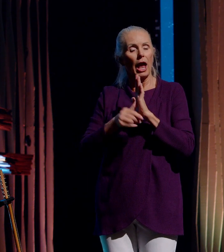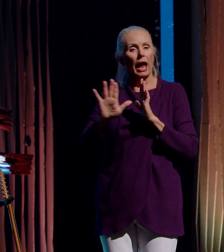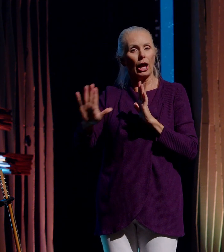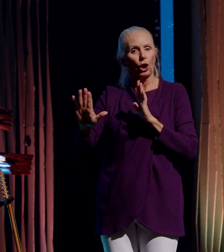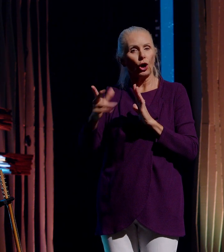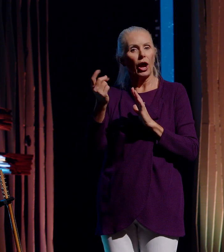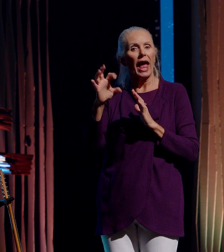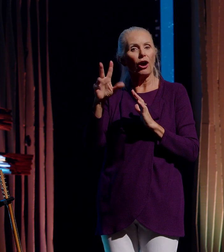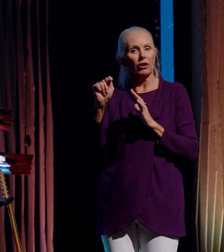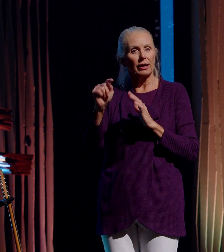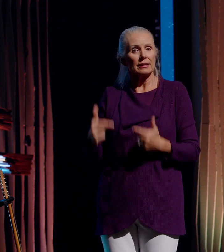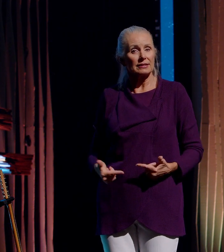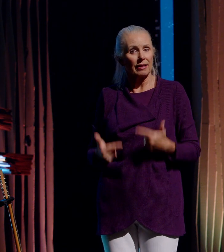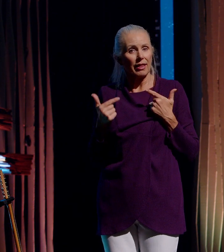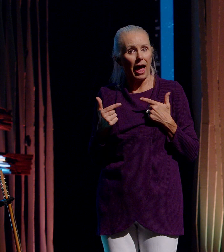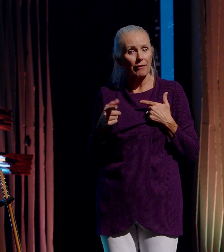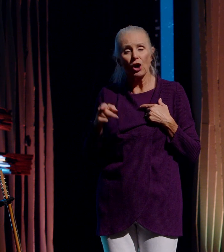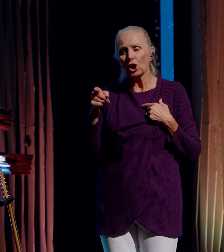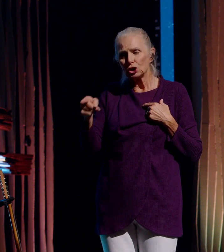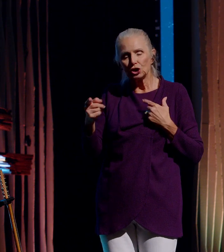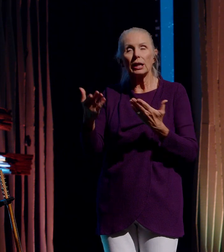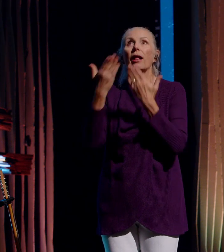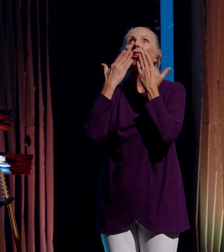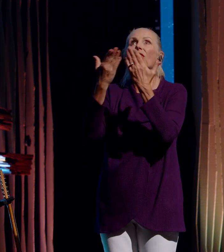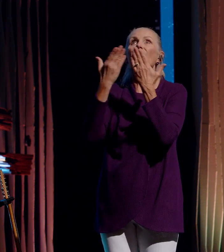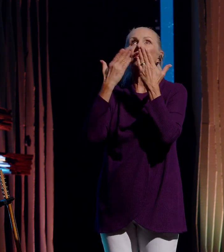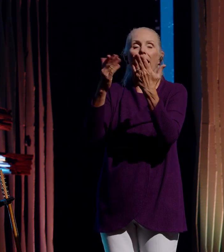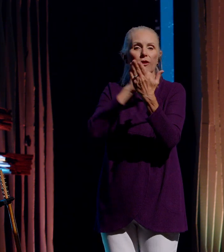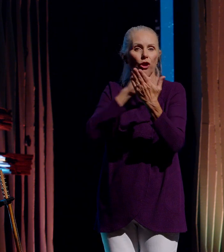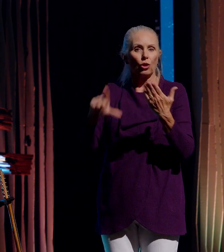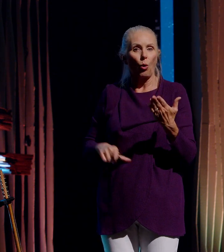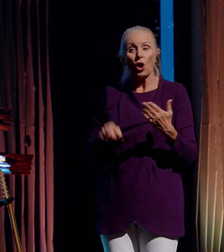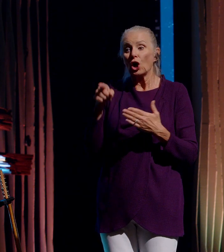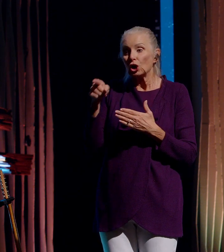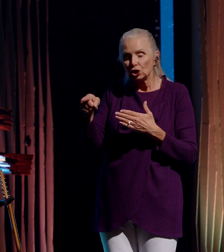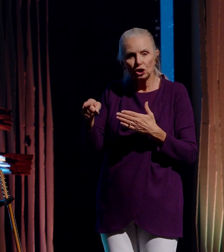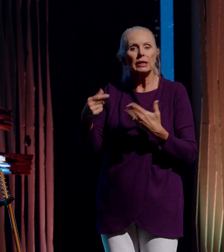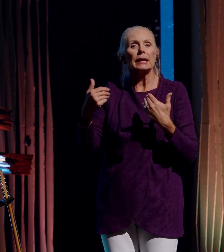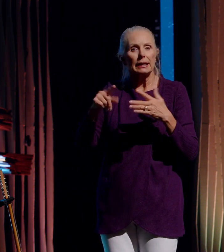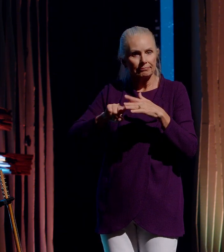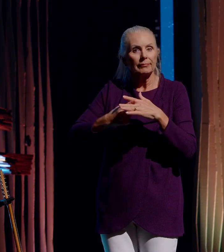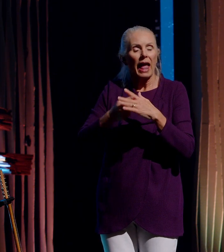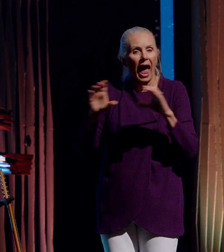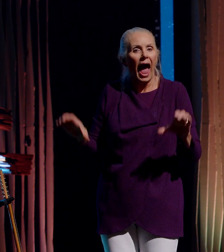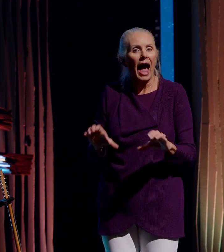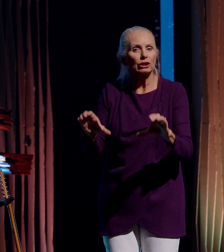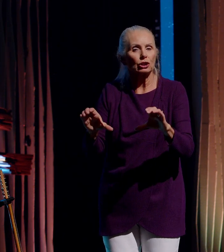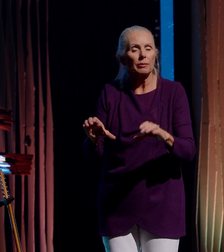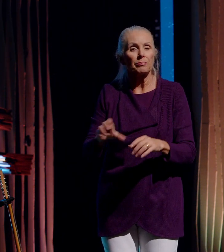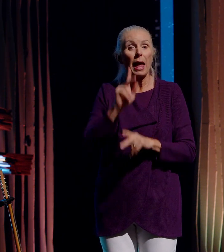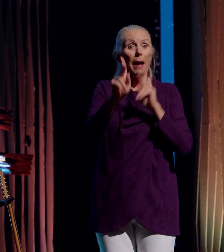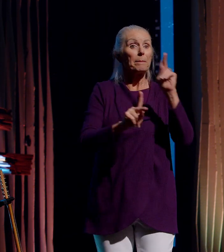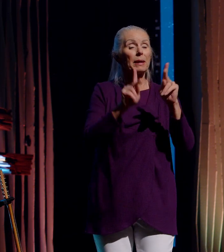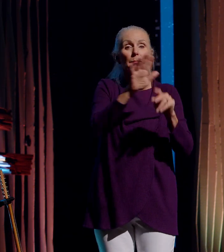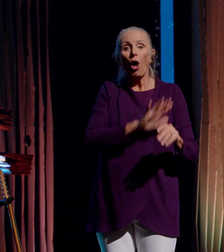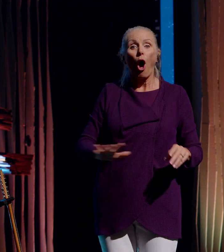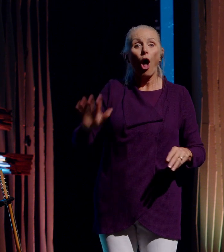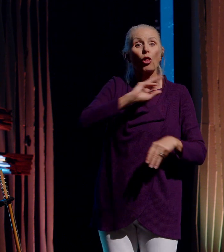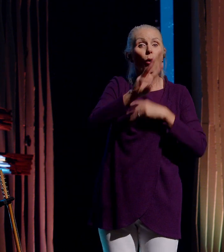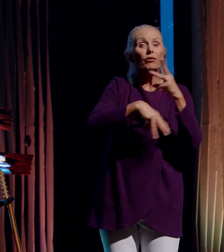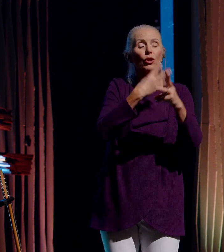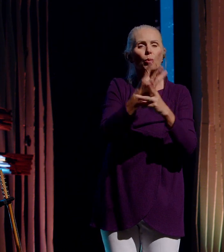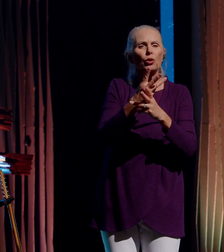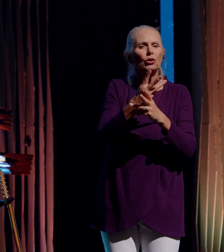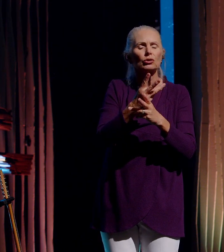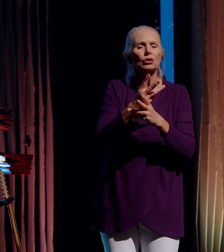had a gratefulness for the Lord that led her to action. She couldn't stomach that there are people around the world who still hadn't heard the gospel,